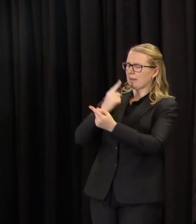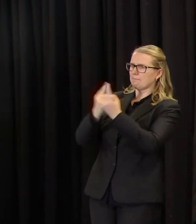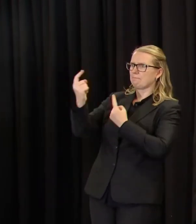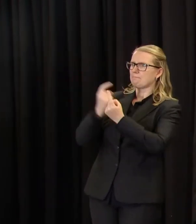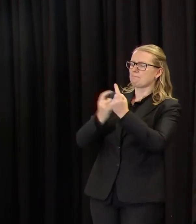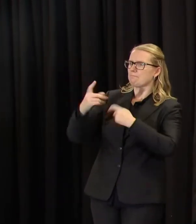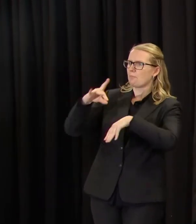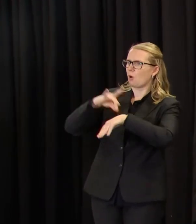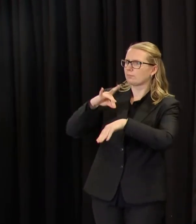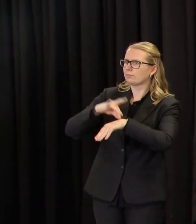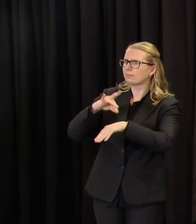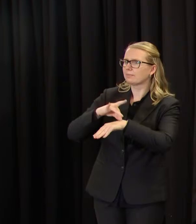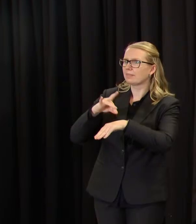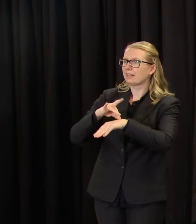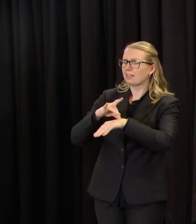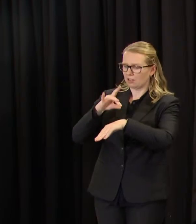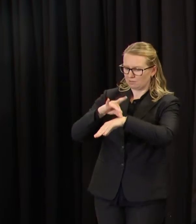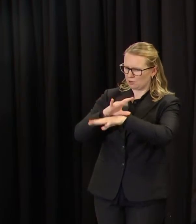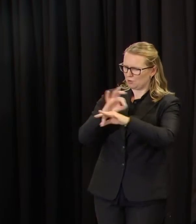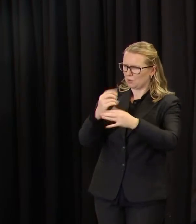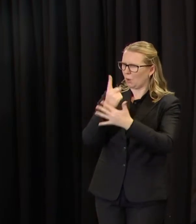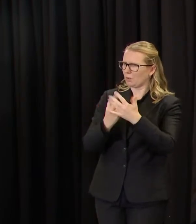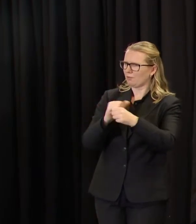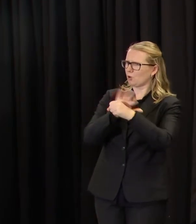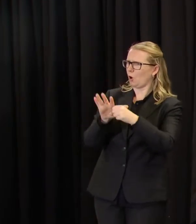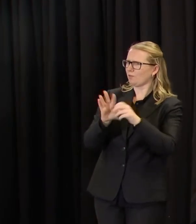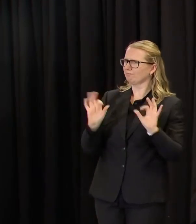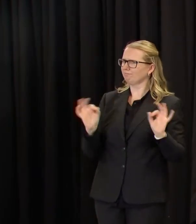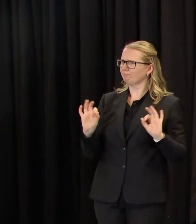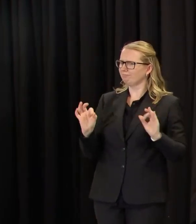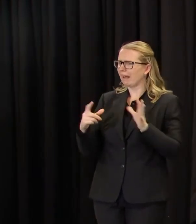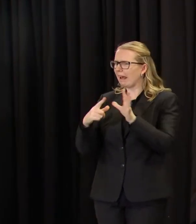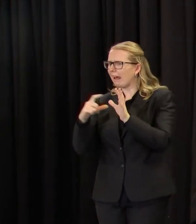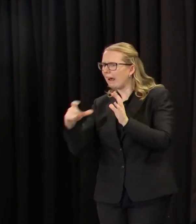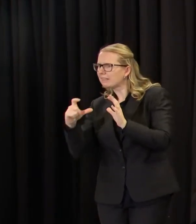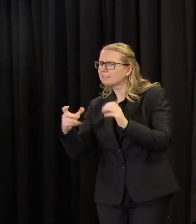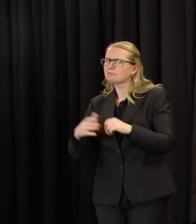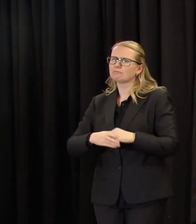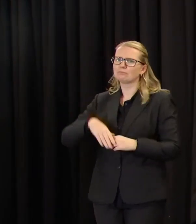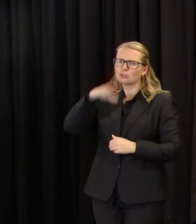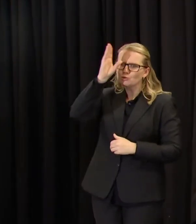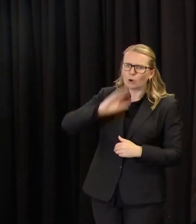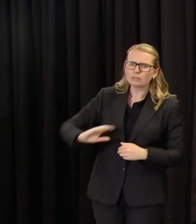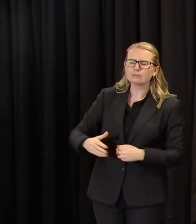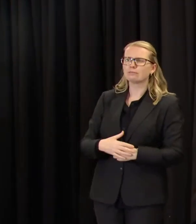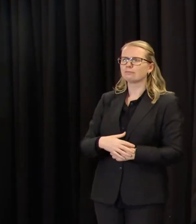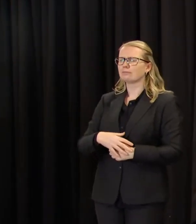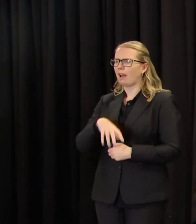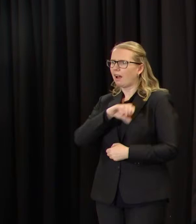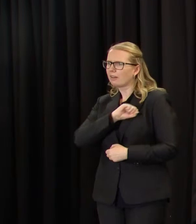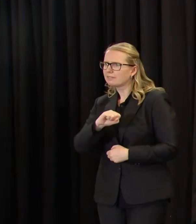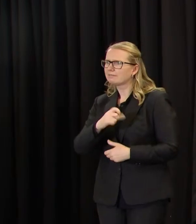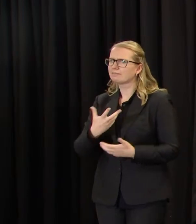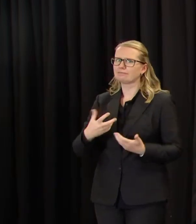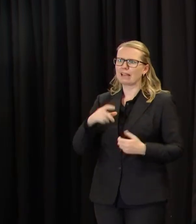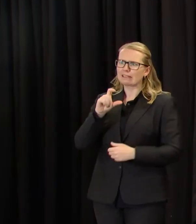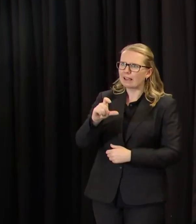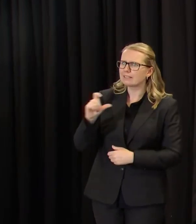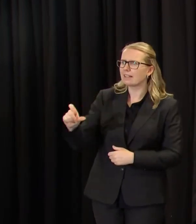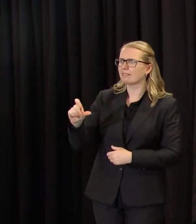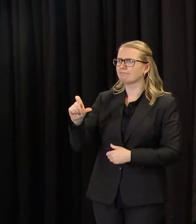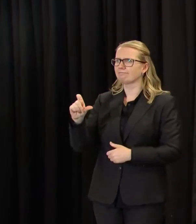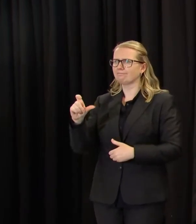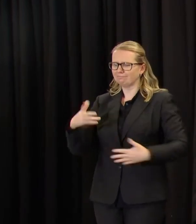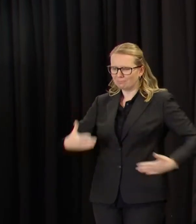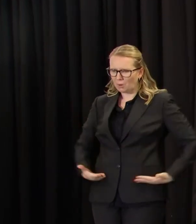COVID's not the only thing that hospitals deal with. They have to deal with serious accidents. They have to deal with strokes, heart attacks, cancer, premature babies. They